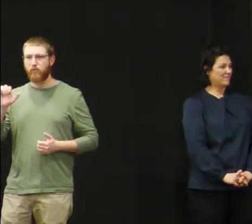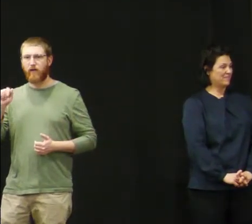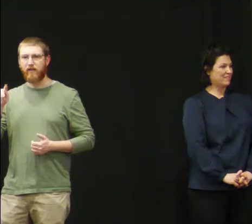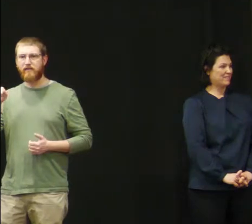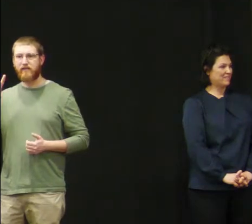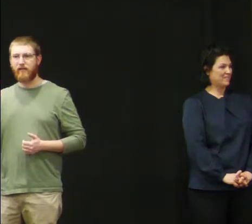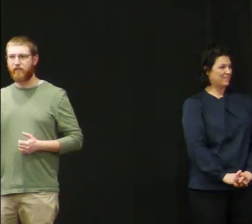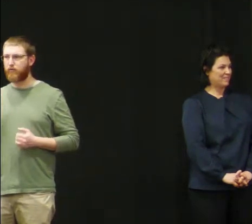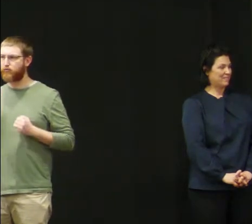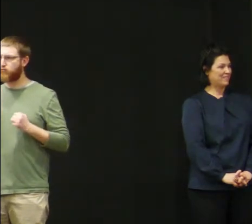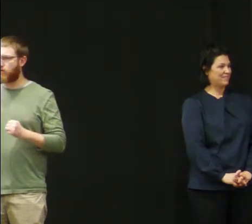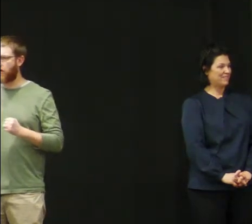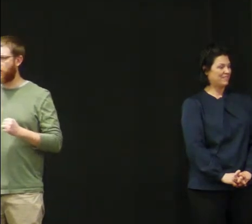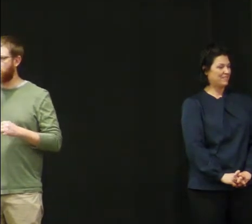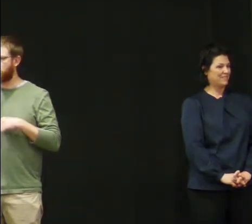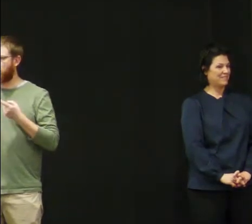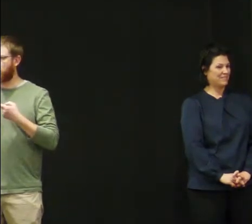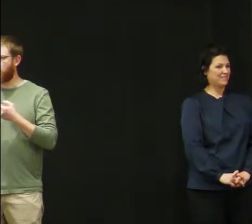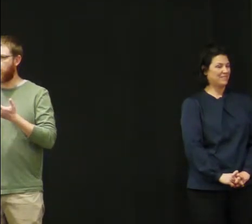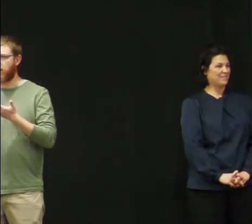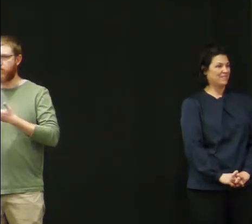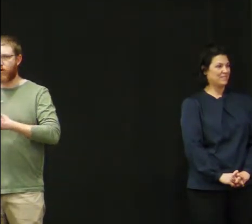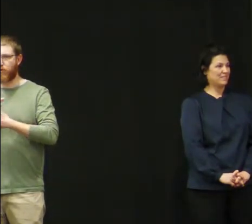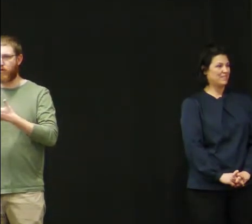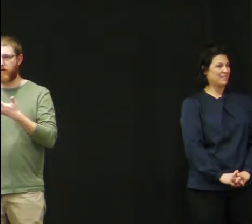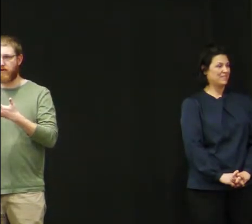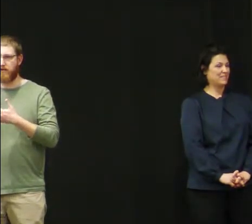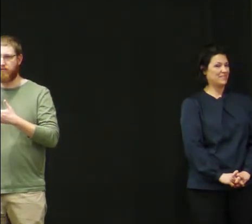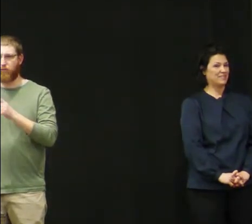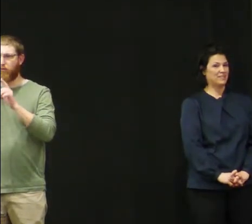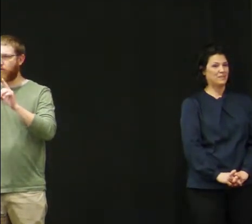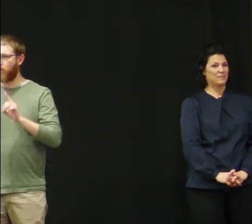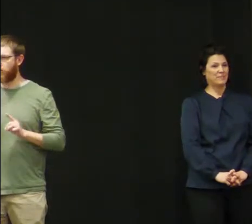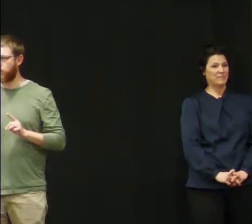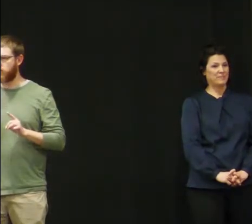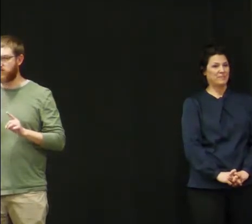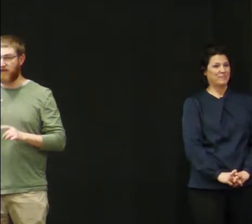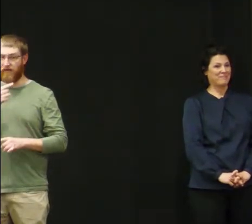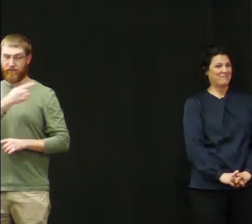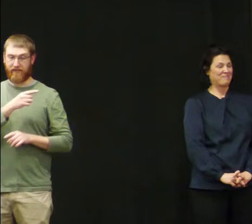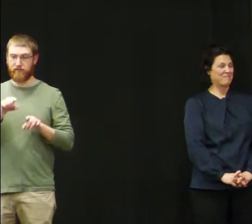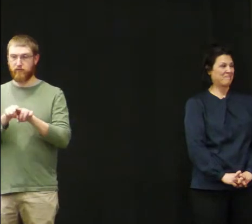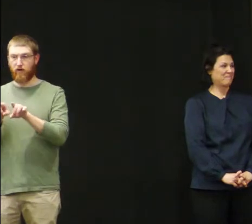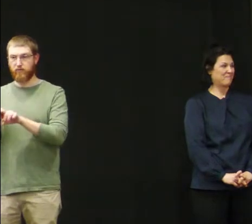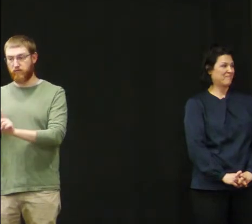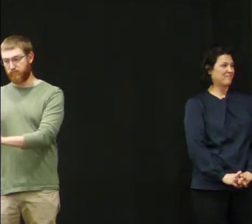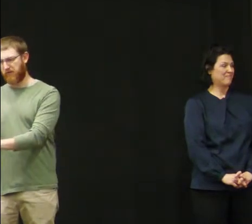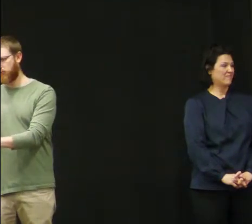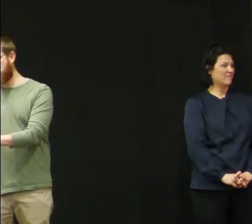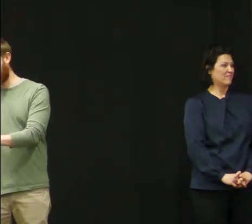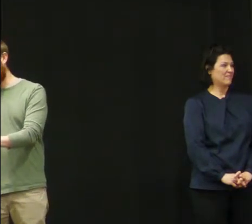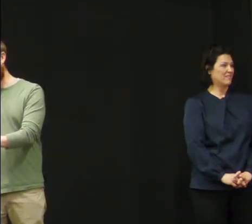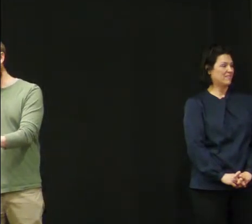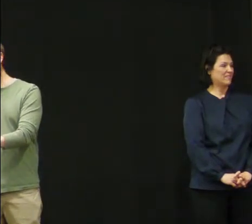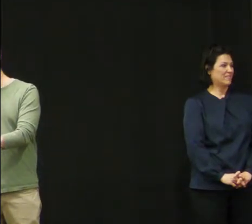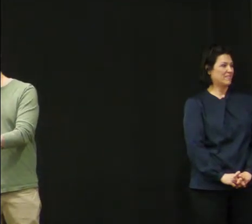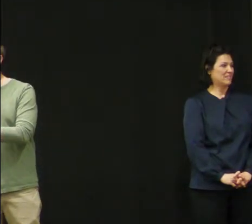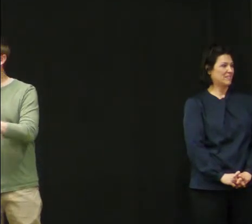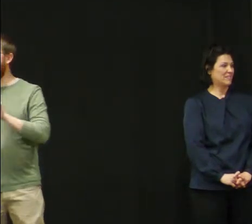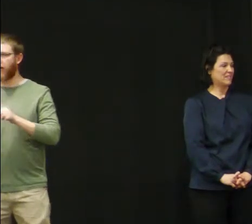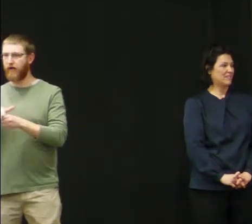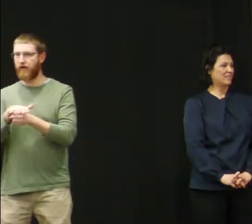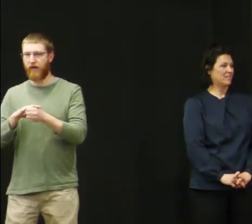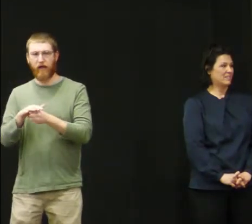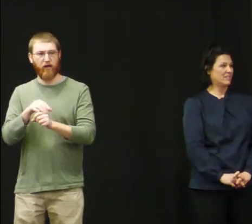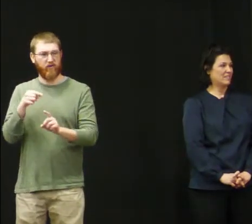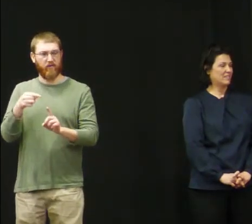in prioritizing goals, but a relative strength is something that even if that student has a disability, this is an area that